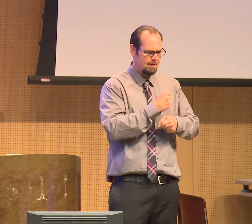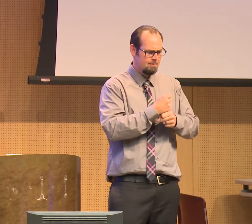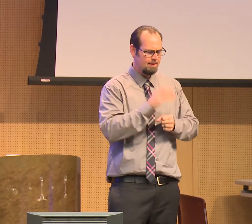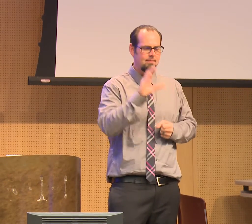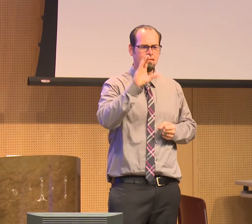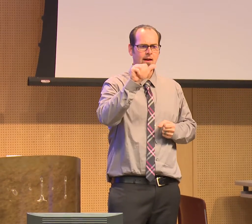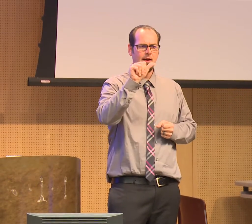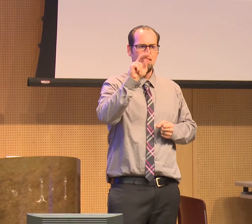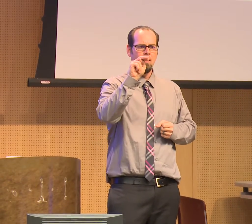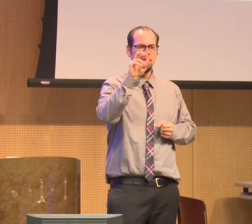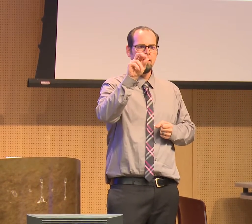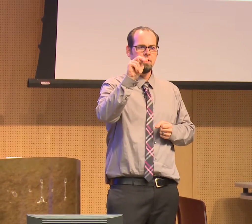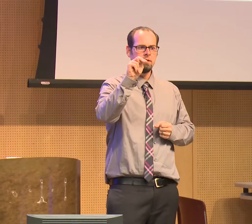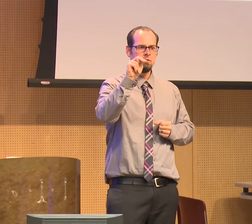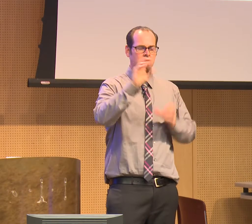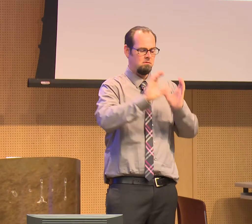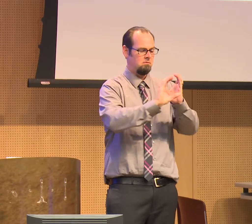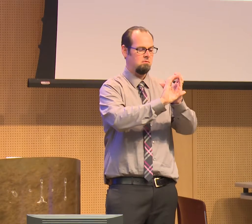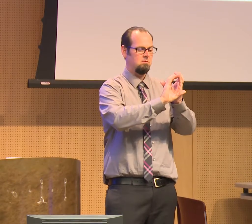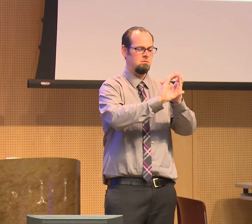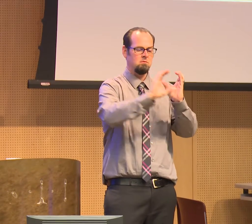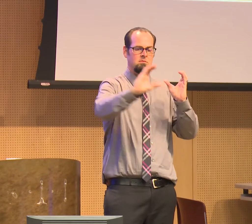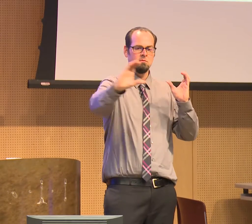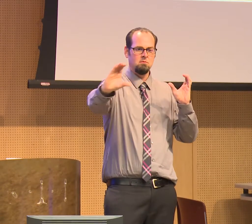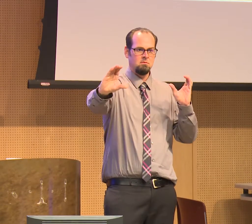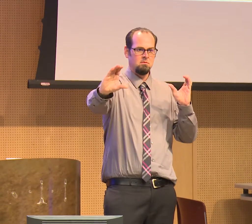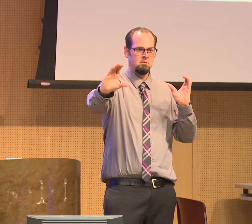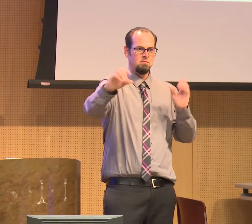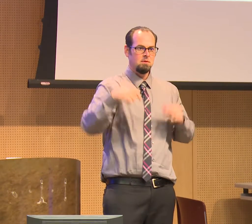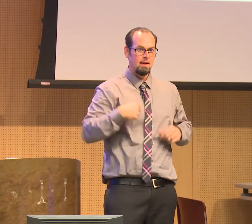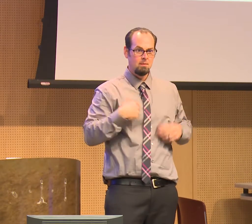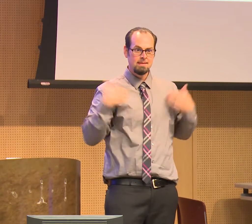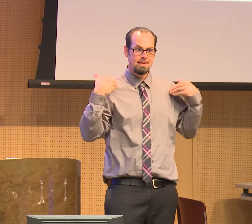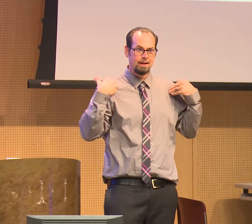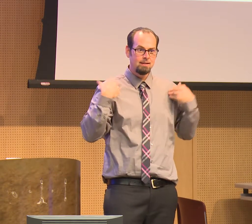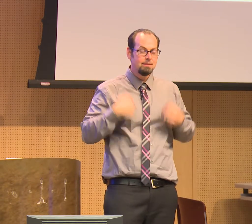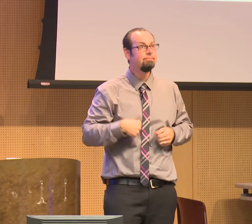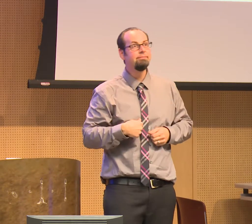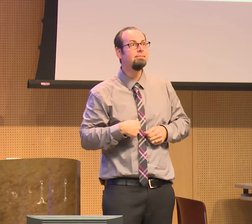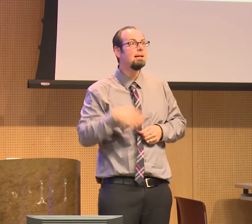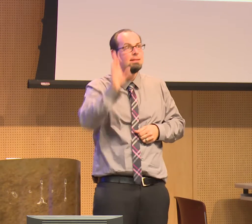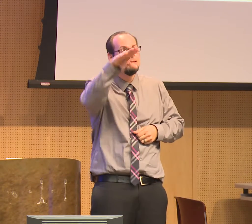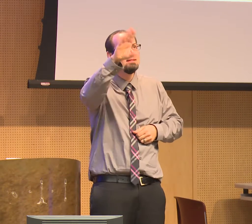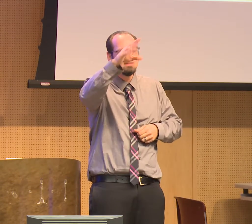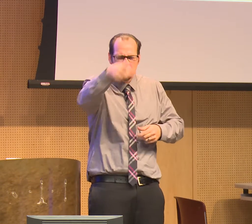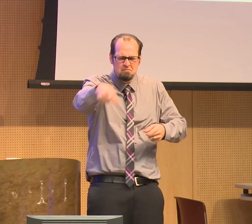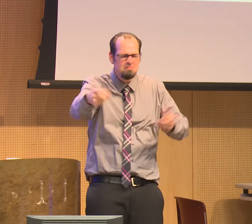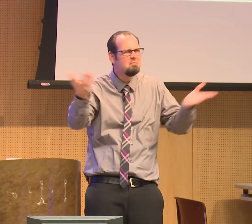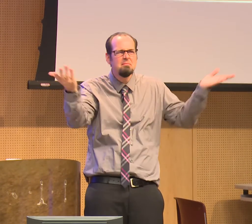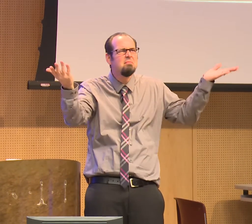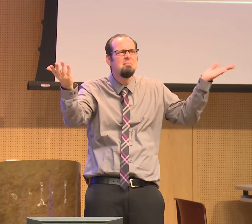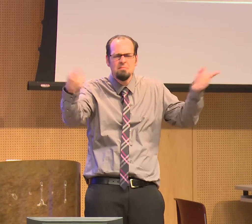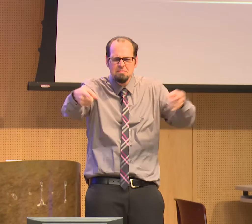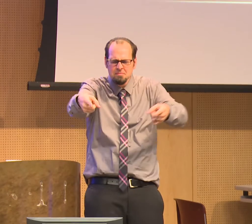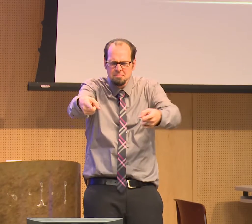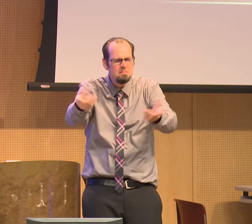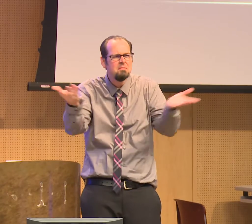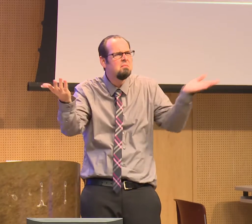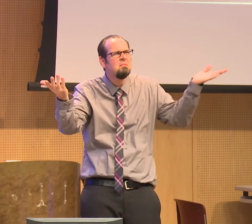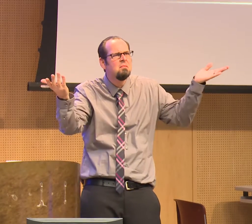One time he made a cannon, a small cannon. When I was young, I'd ask him, gesture to him, "What